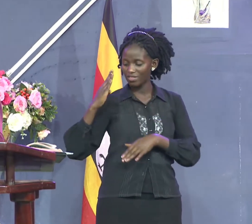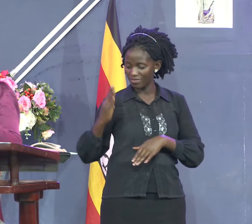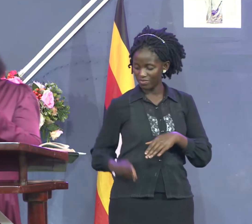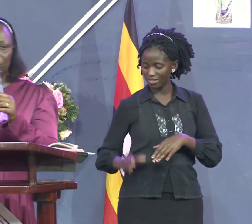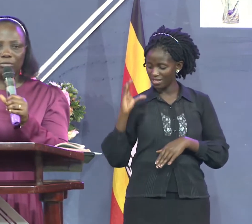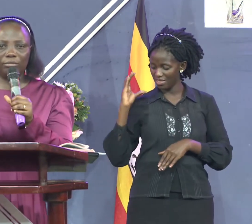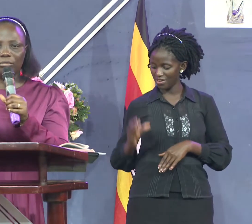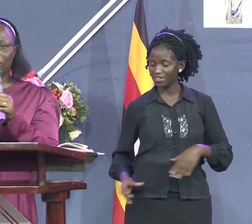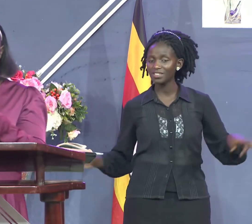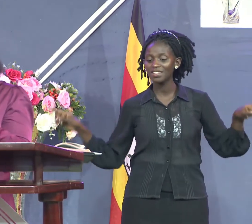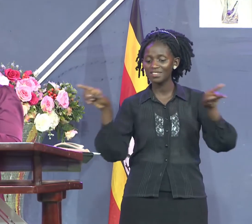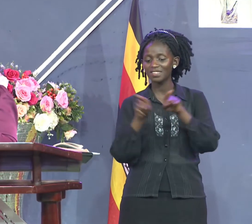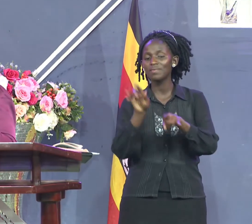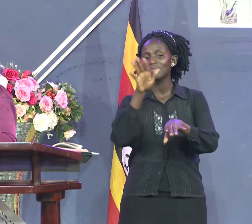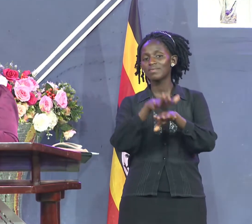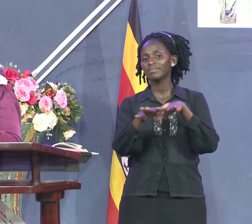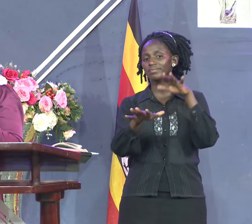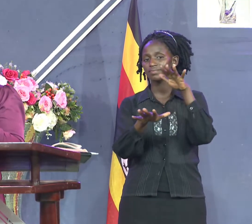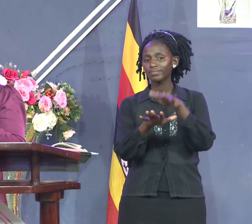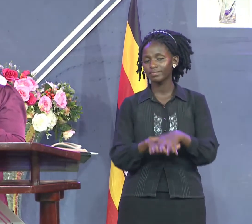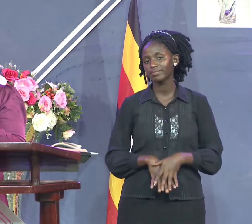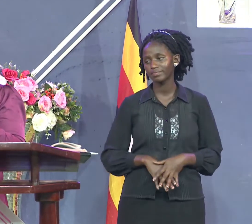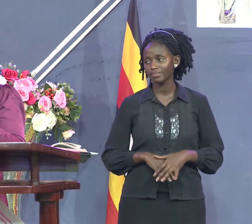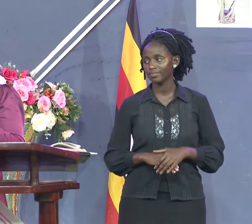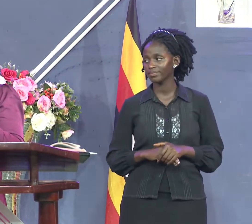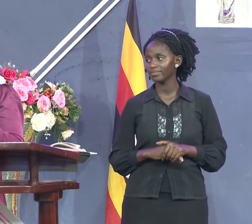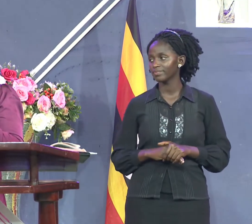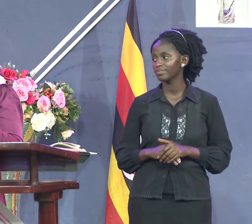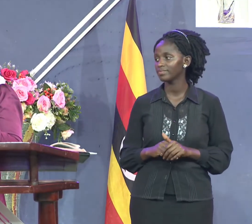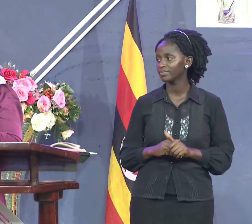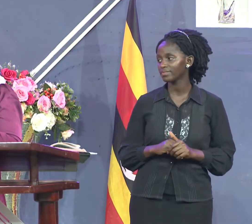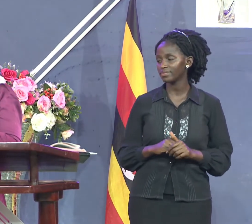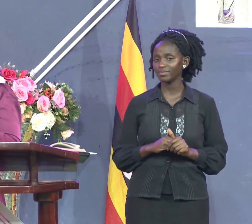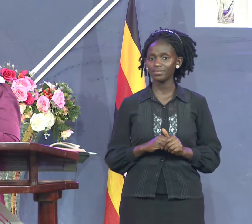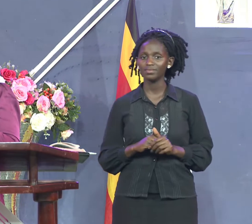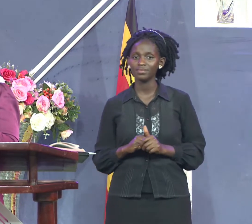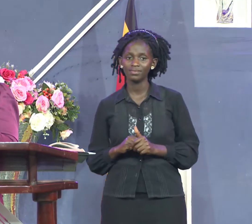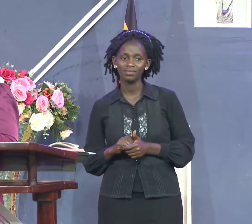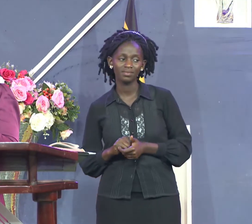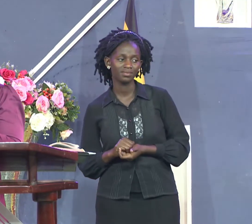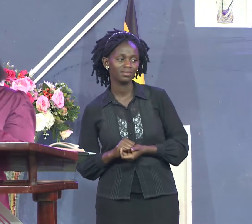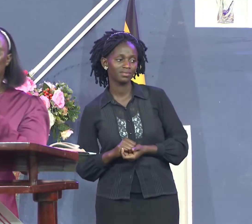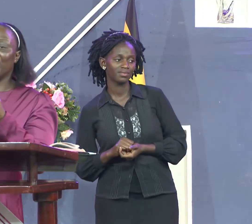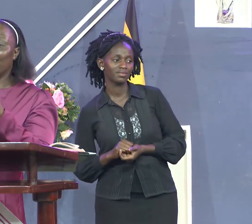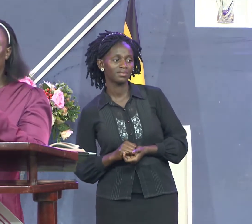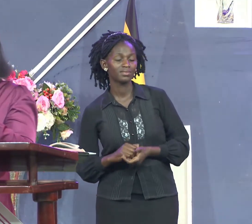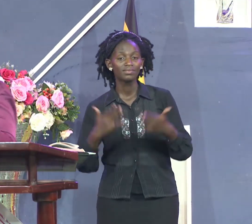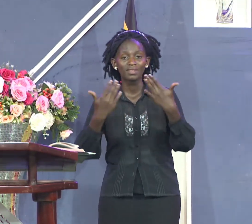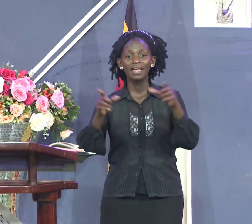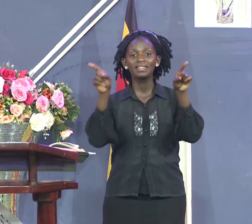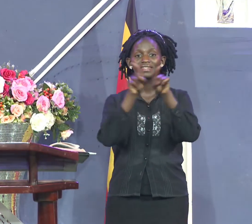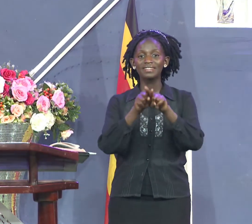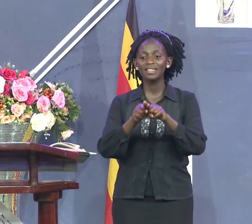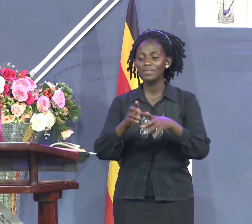All children behave the same way. Call it the child of a born again, the child of a heathen. They all behave the